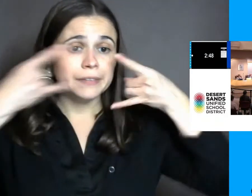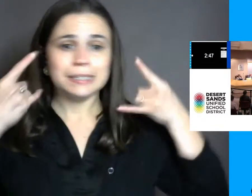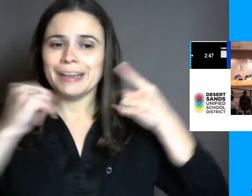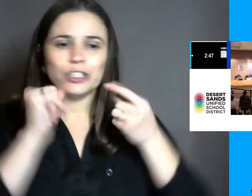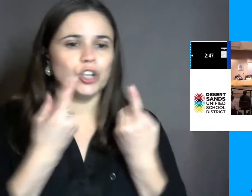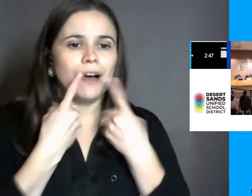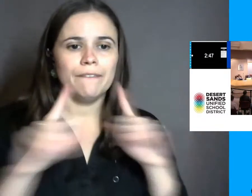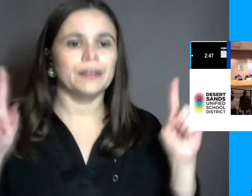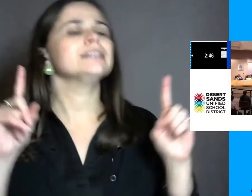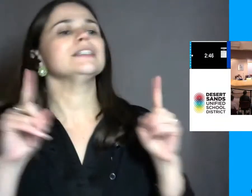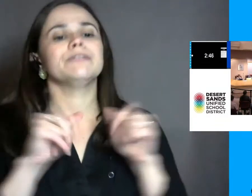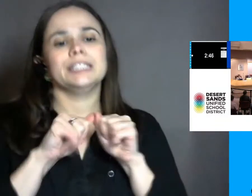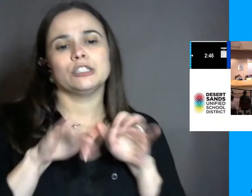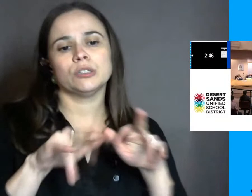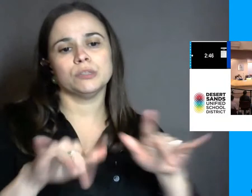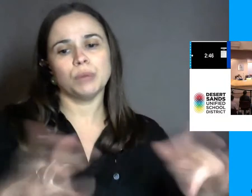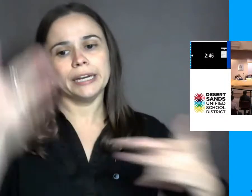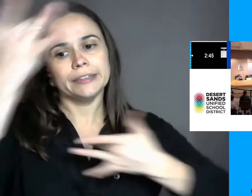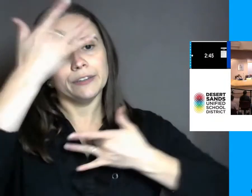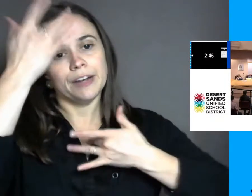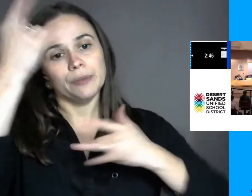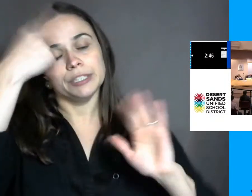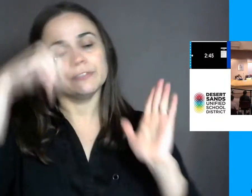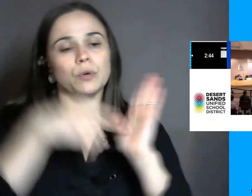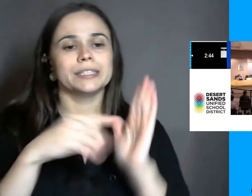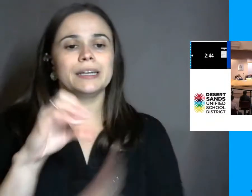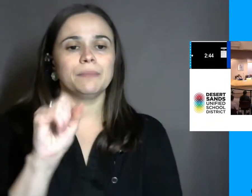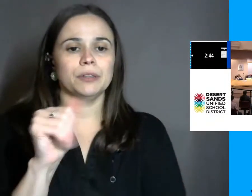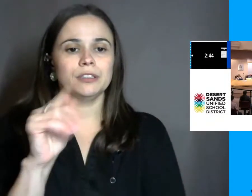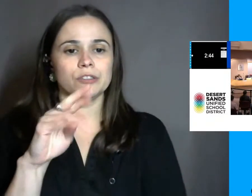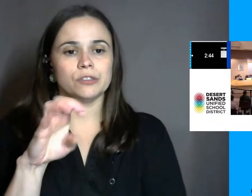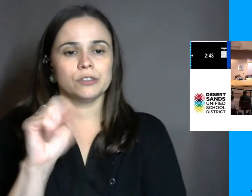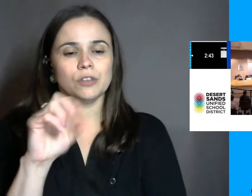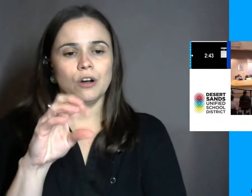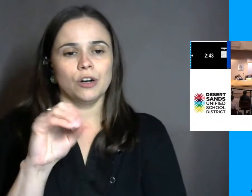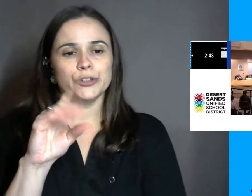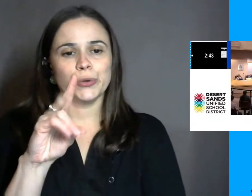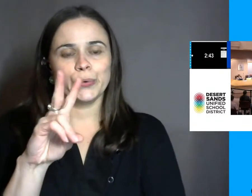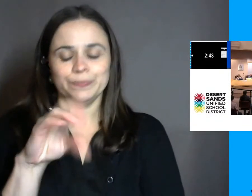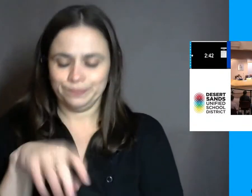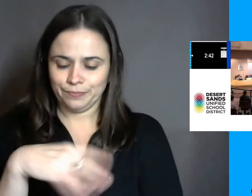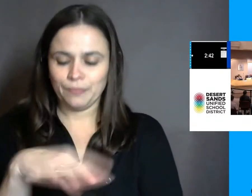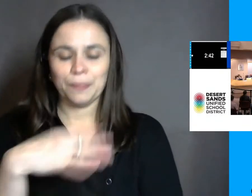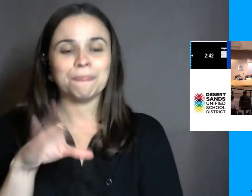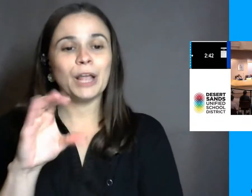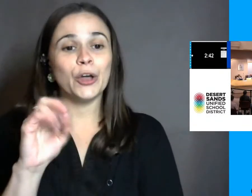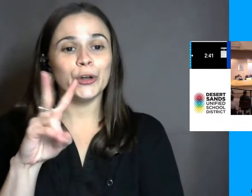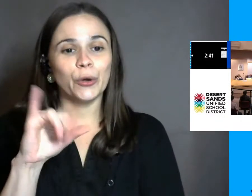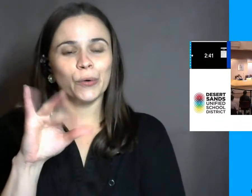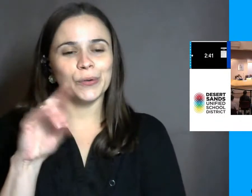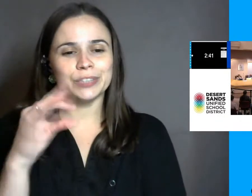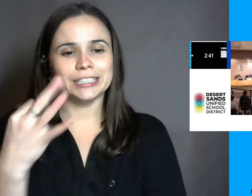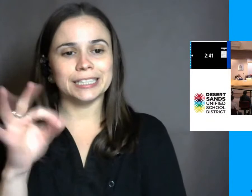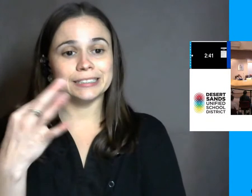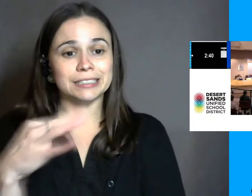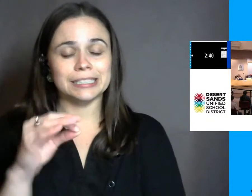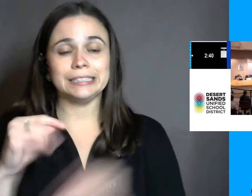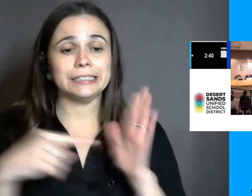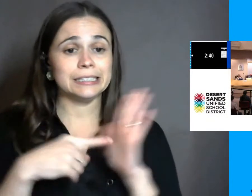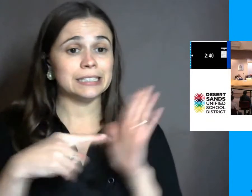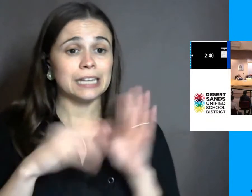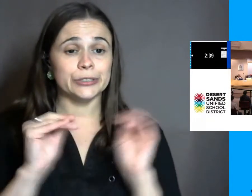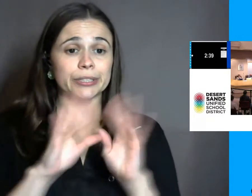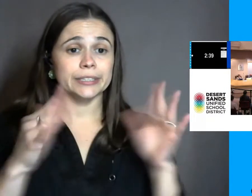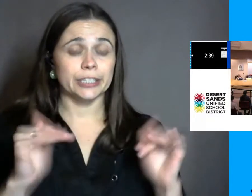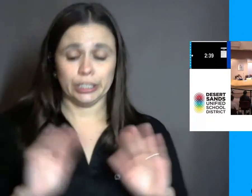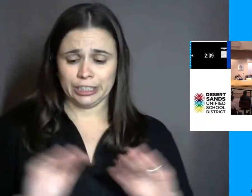the spread of virus such as SARS-CoV-19. The science is clear. Further, children are not now, nor have they ever